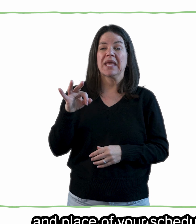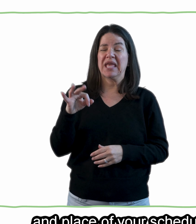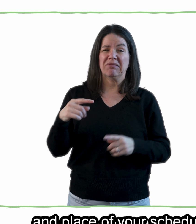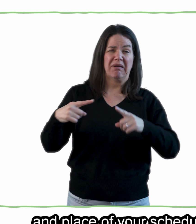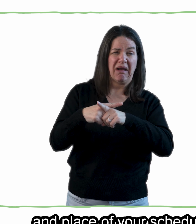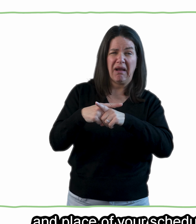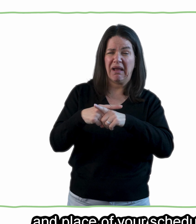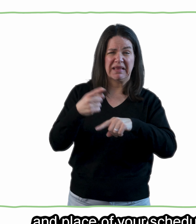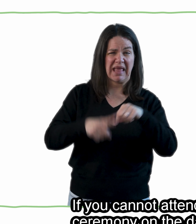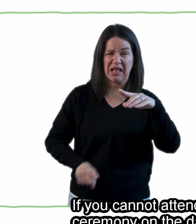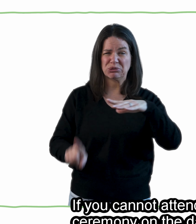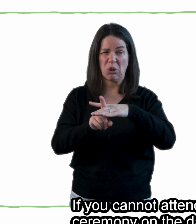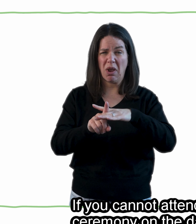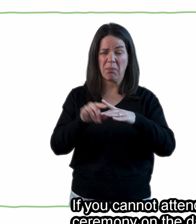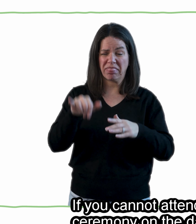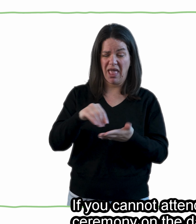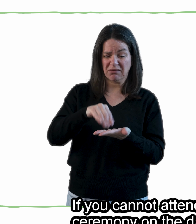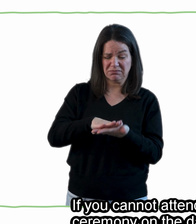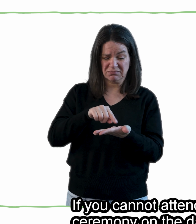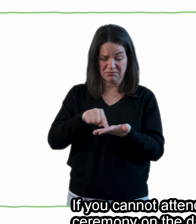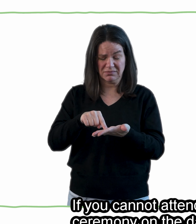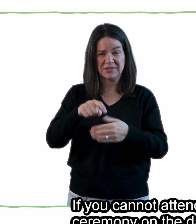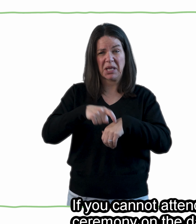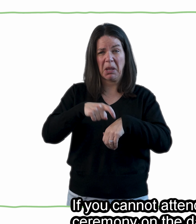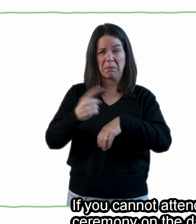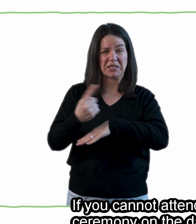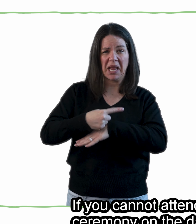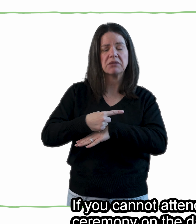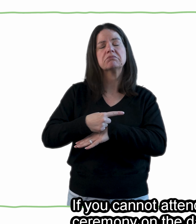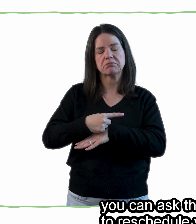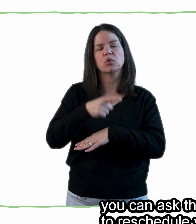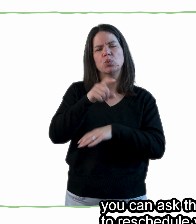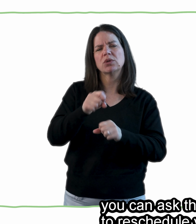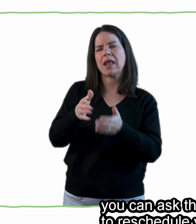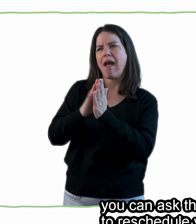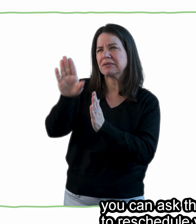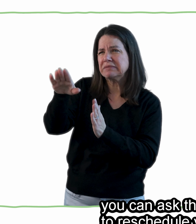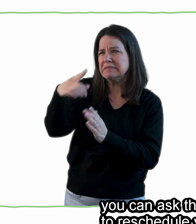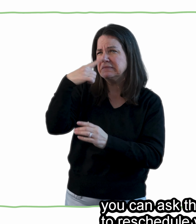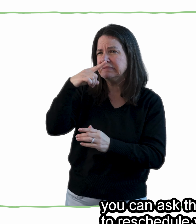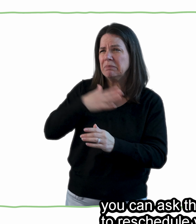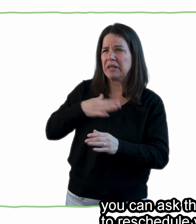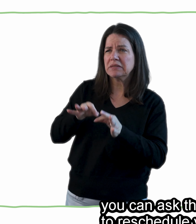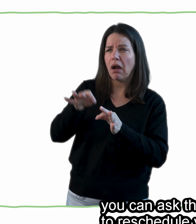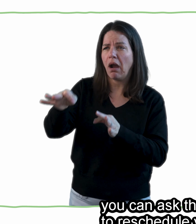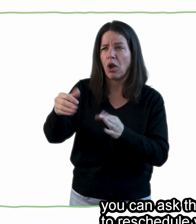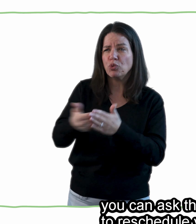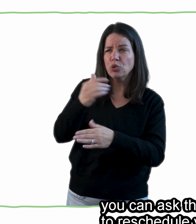ceremony. If you cannot attend the oath ceremony on the date assigned, you can ask the USCIS to reschedule